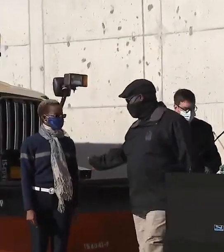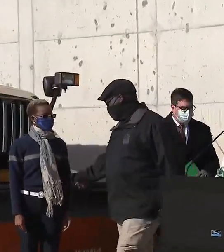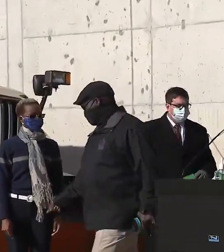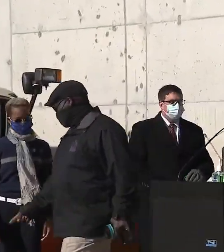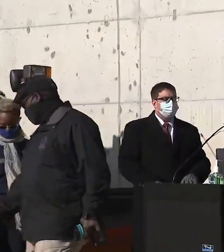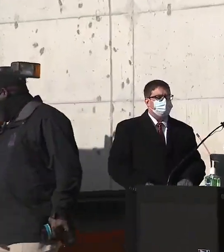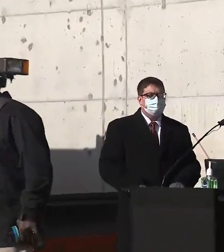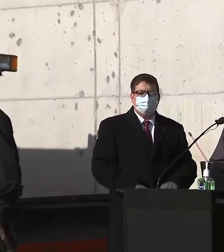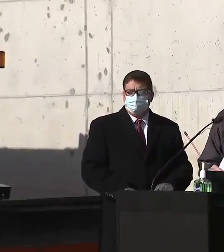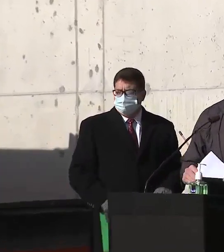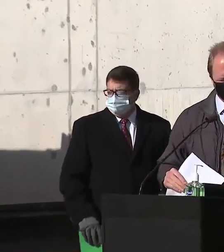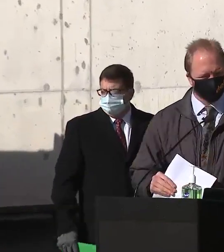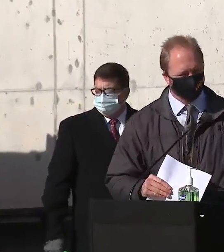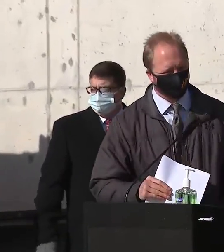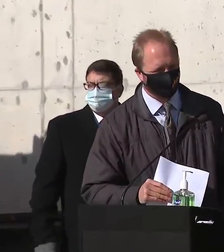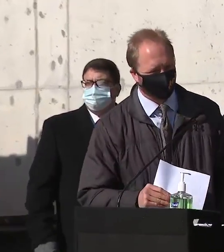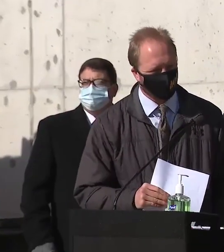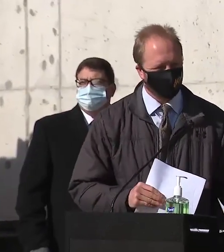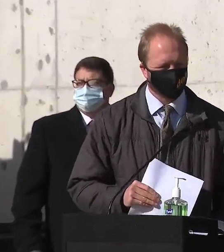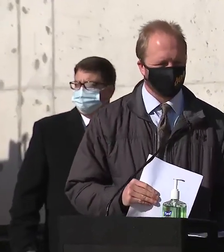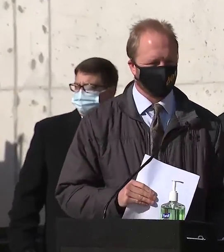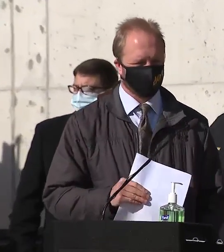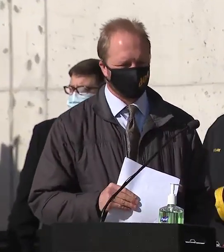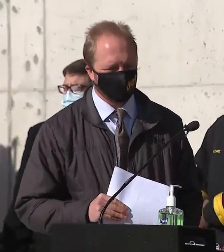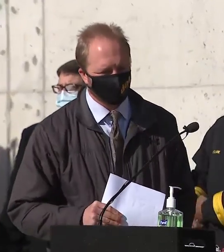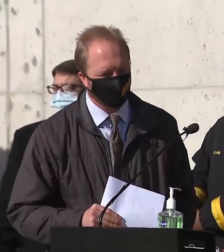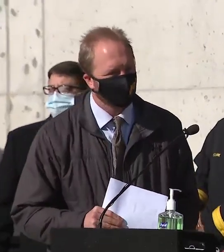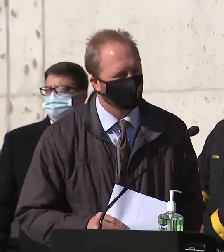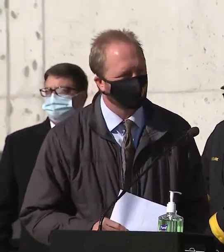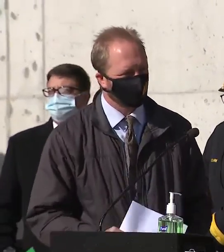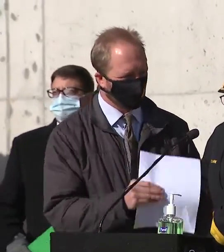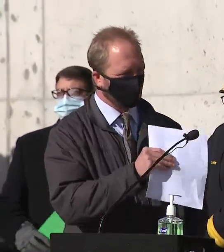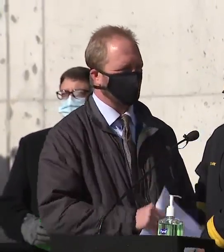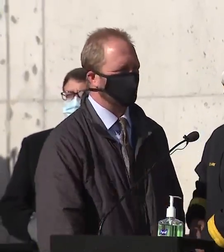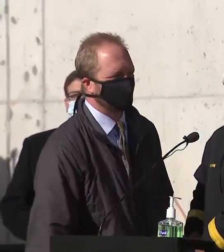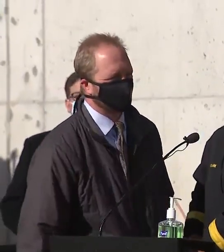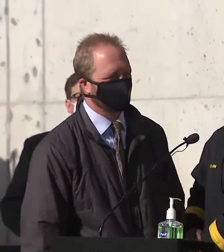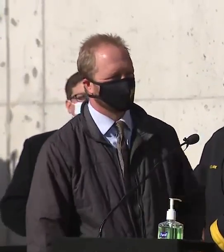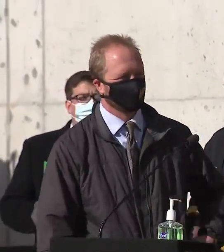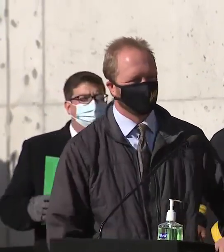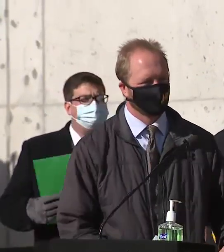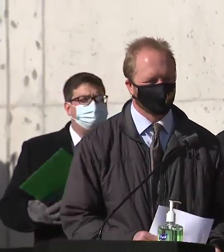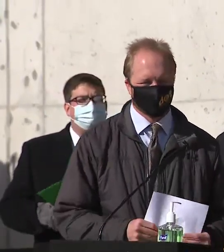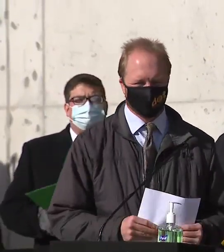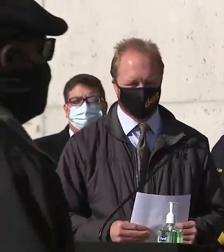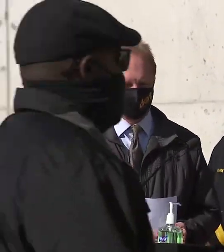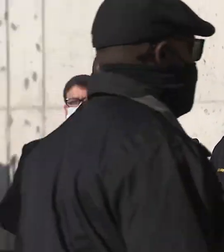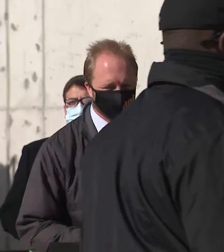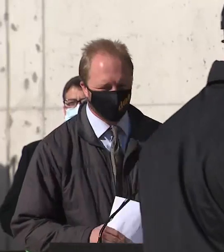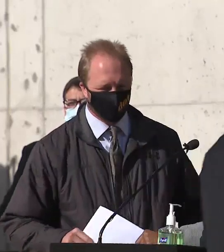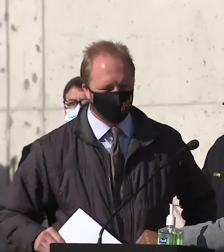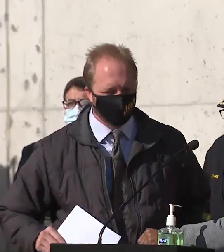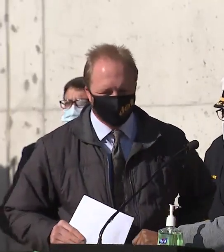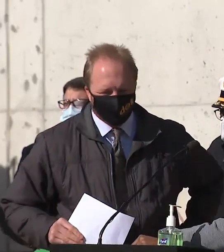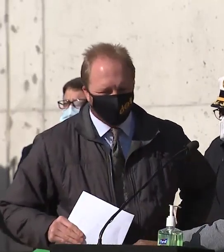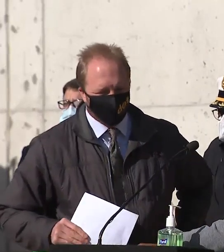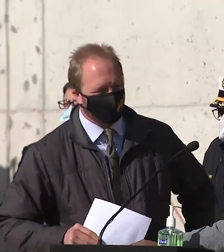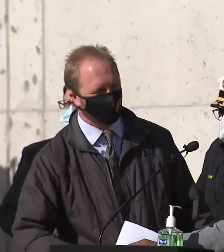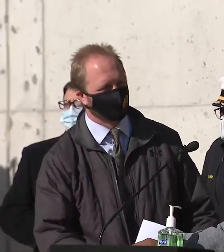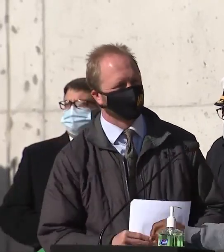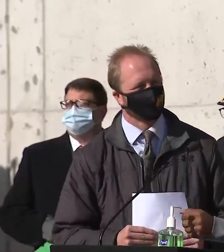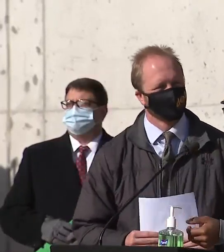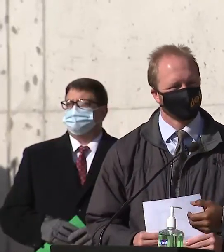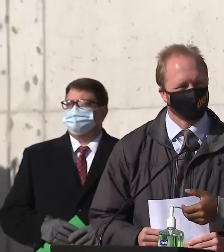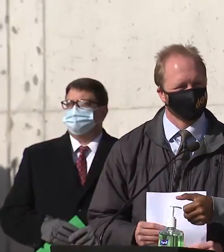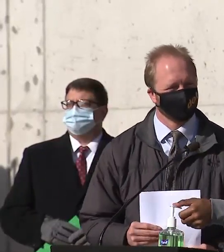Hey, sir. How are you? What's up, Steve? How are you? Good. Thanks for the mask. You're welcome. We'll get you a coat soon, too. I don't even have a coat,